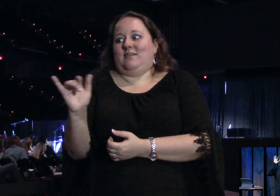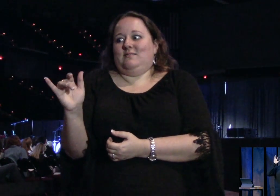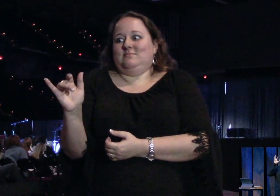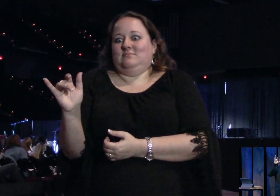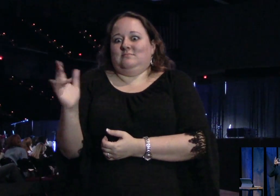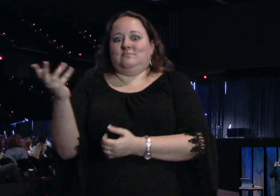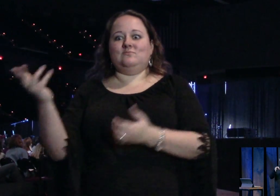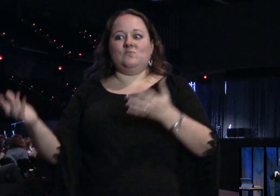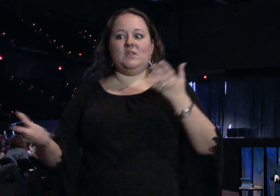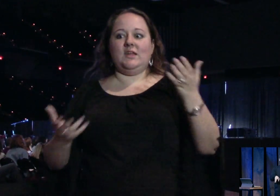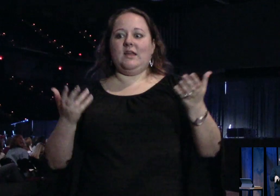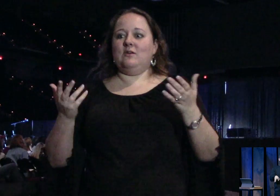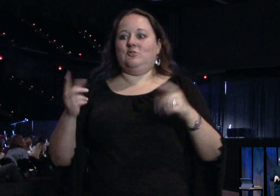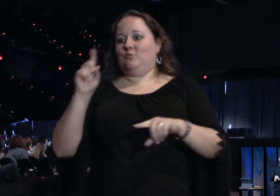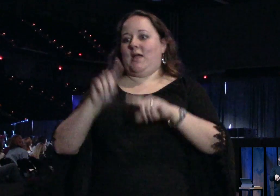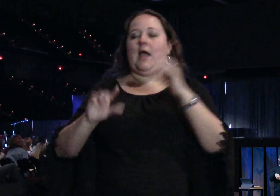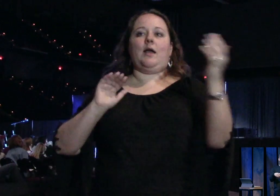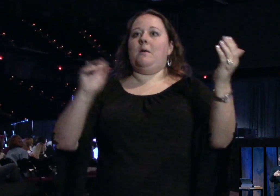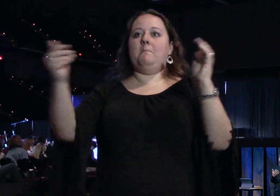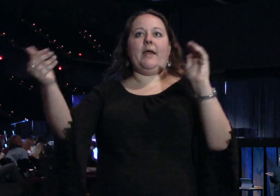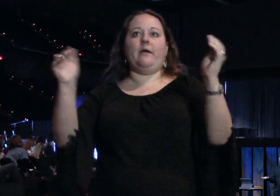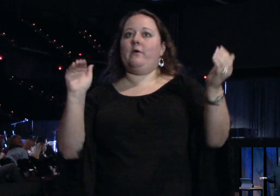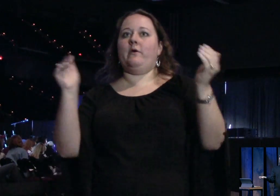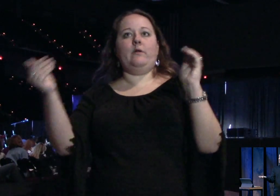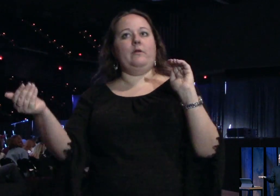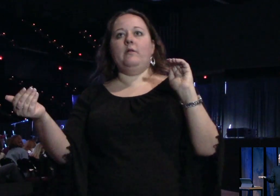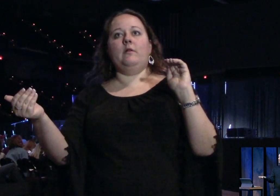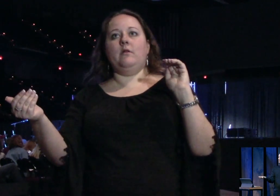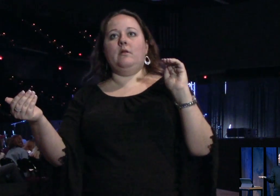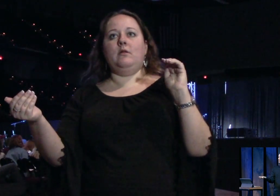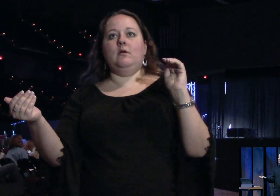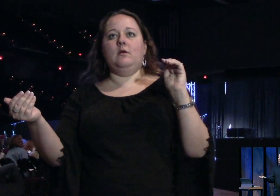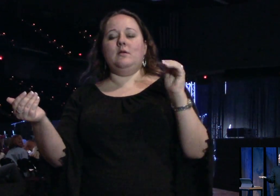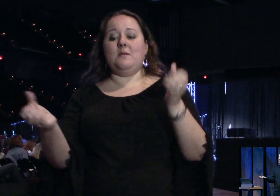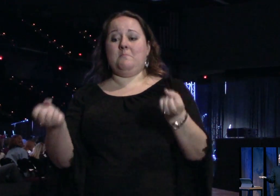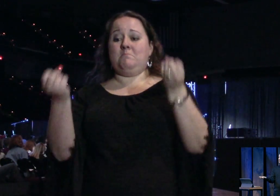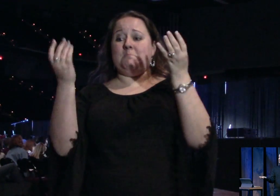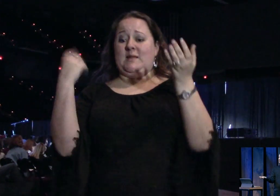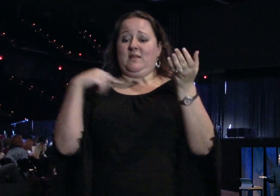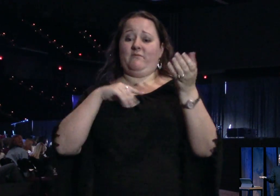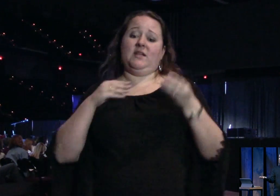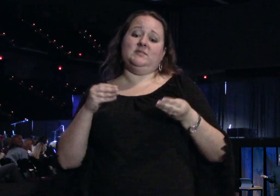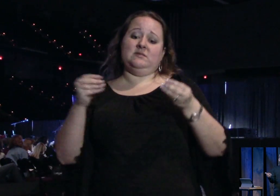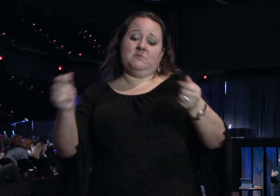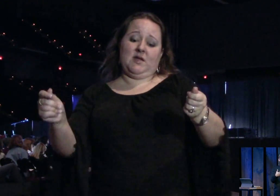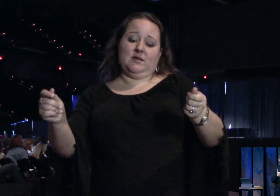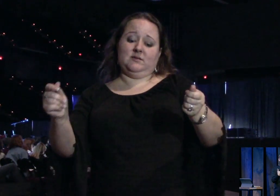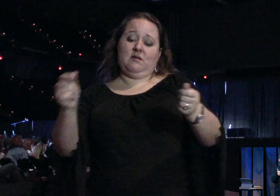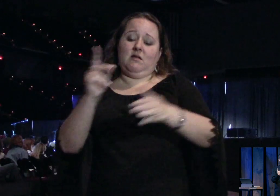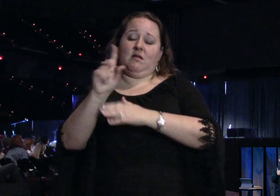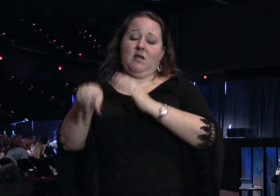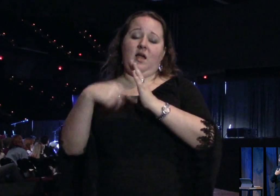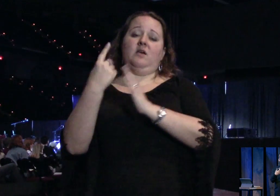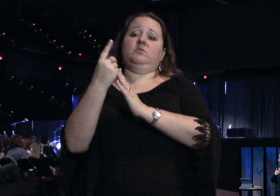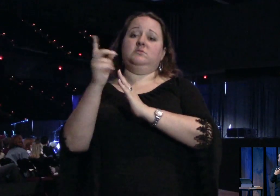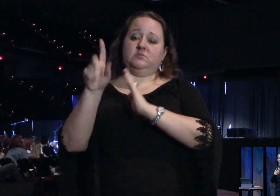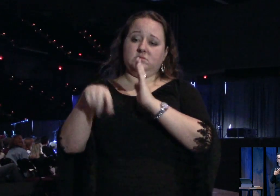it's like pouring lighter fluid upon the fire of comparison. And many of us